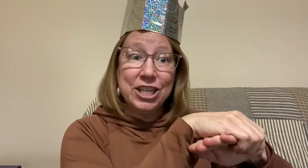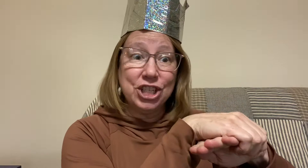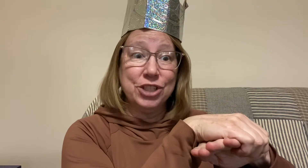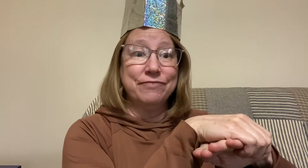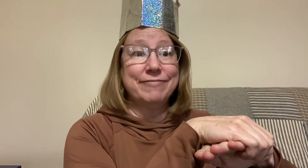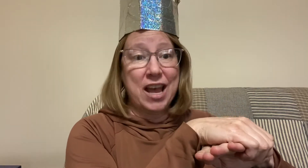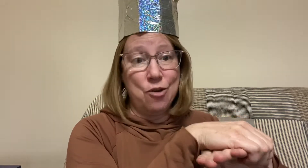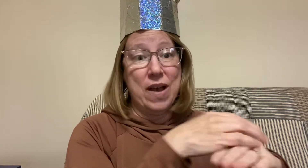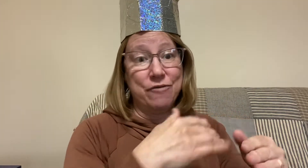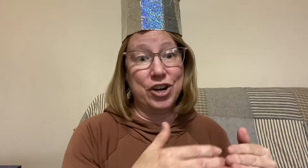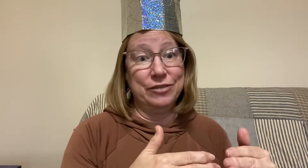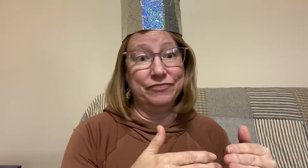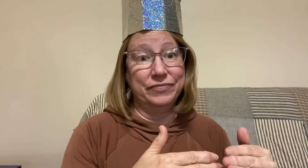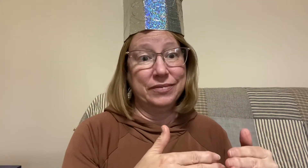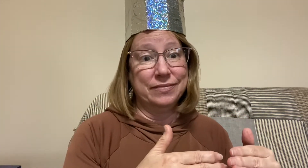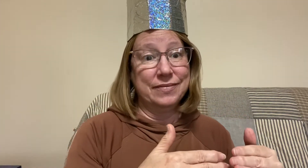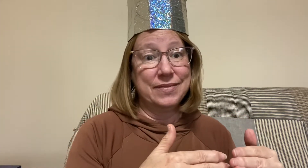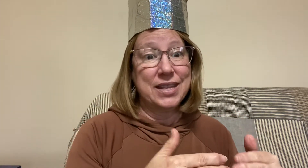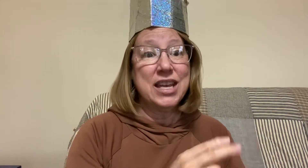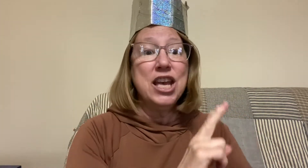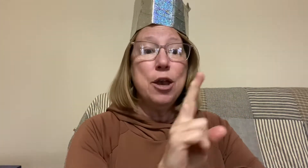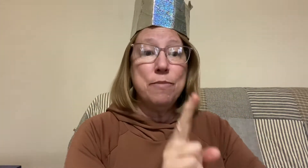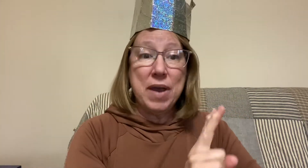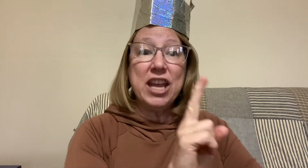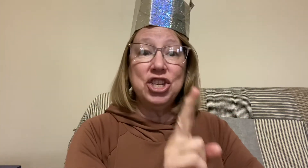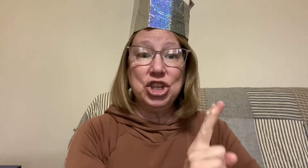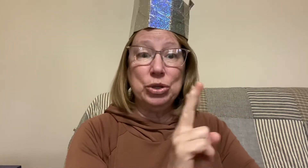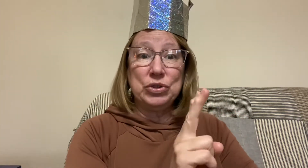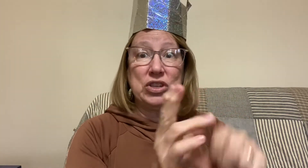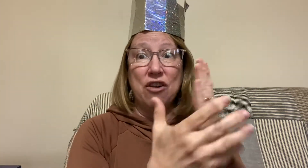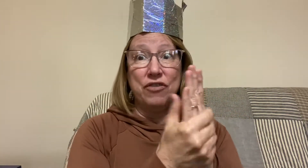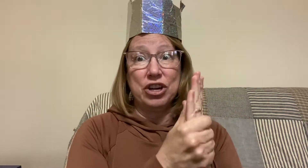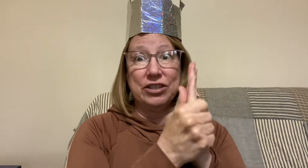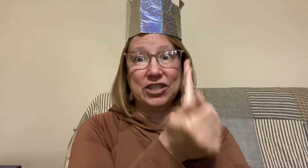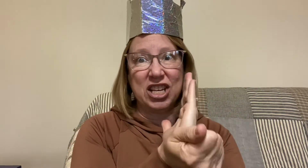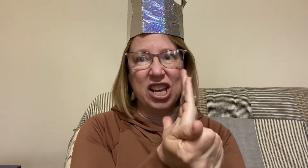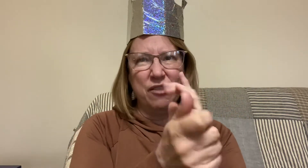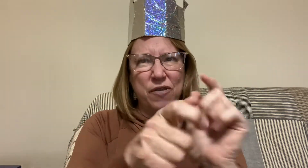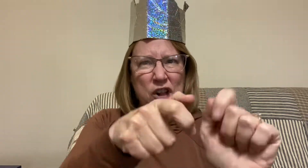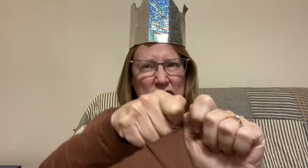English, however, made use of their skillful